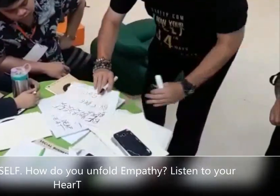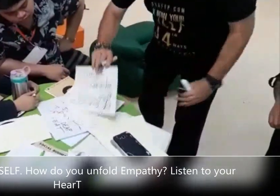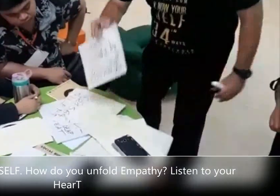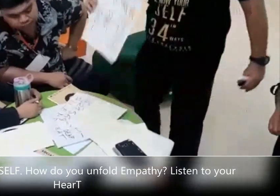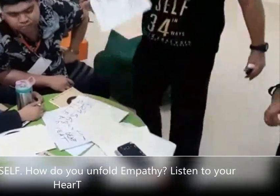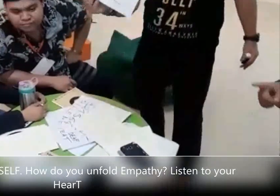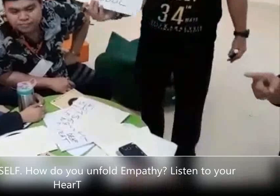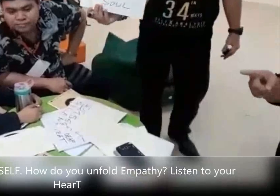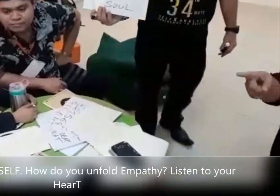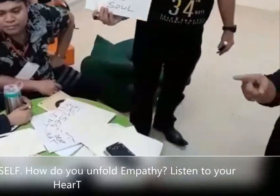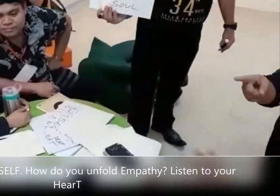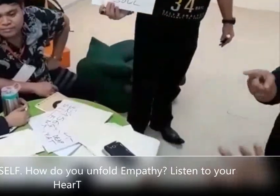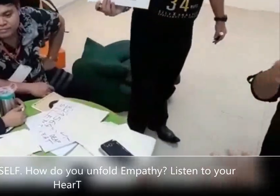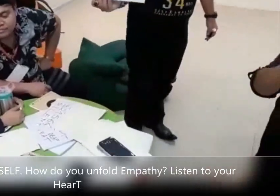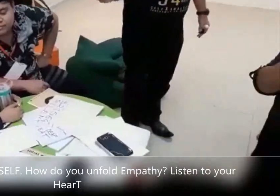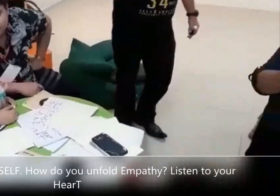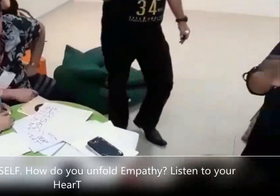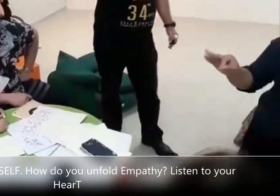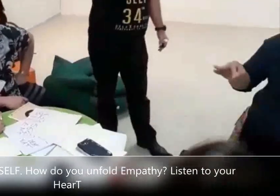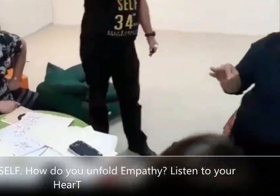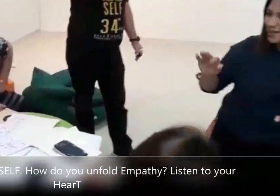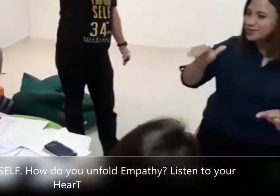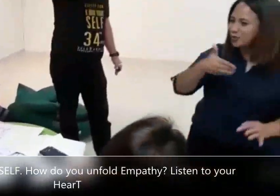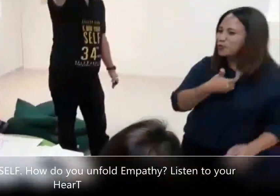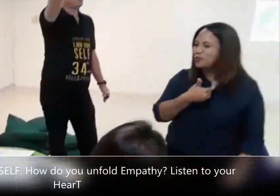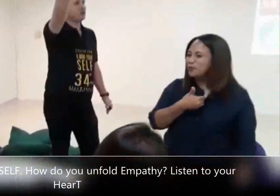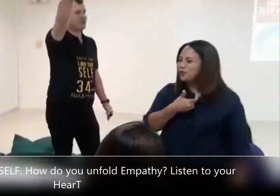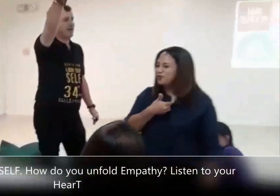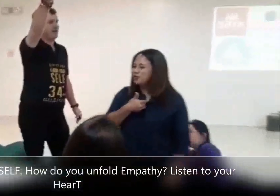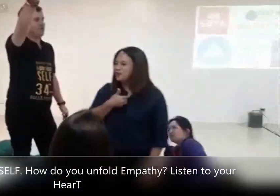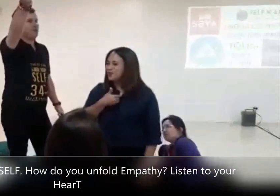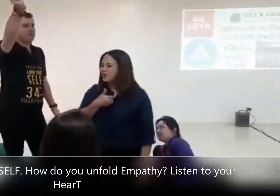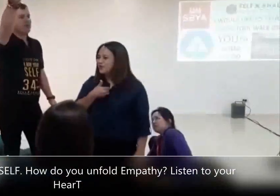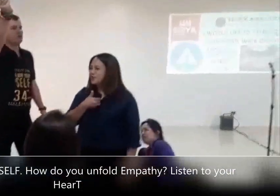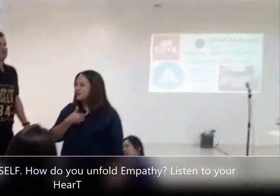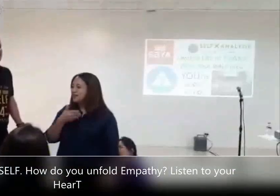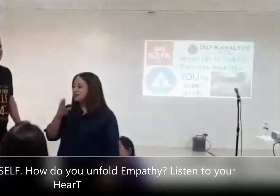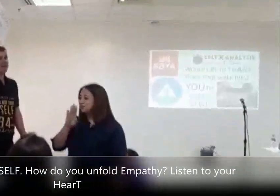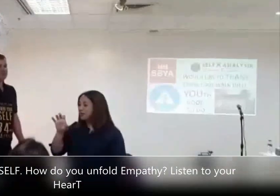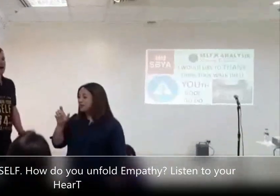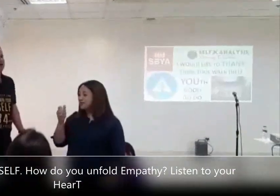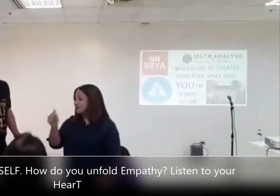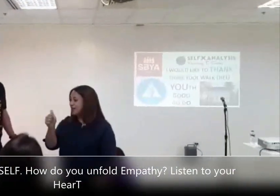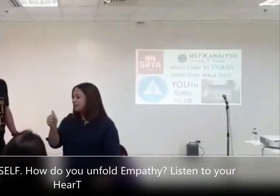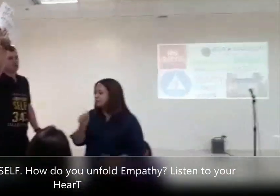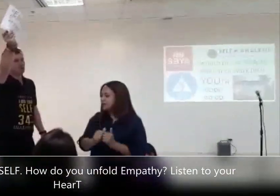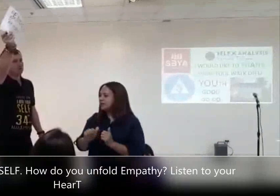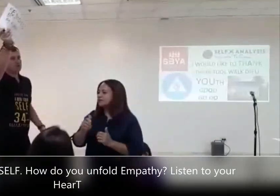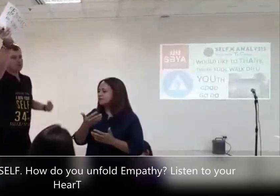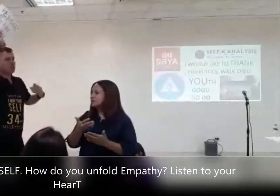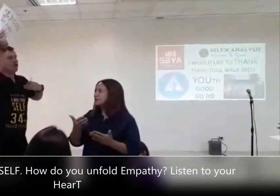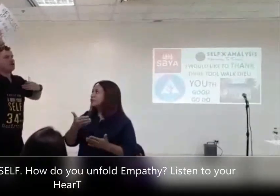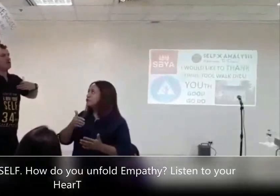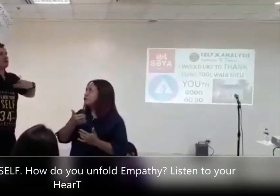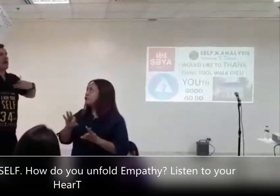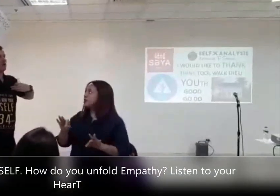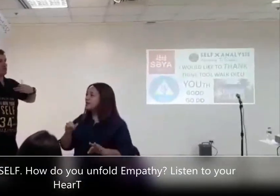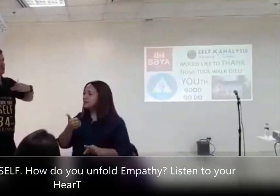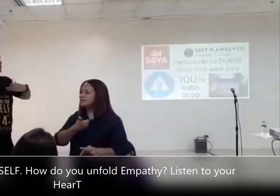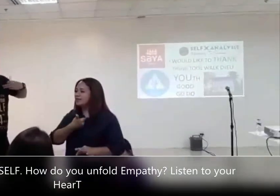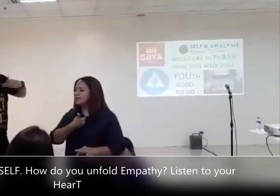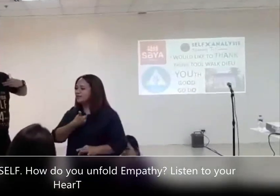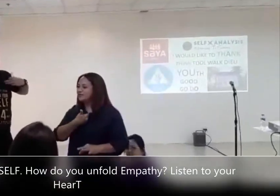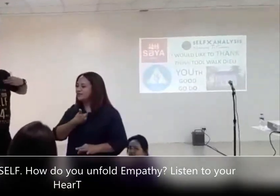By free soul. Okay? So by yourself, be yourself is by free soul. So where is your